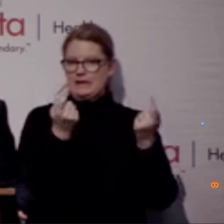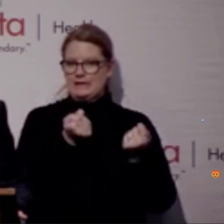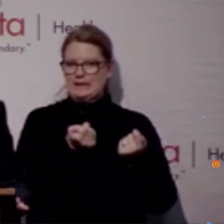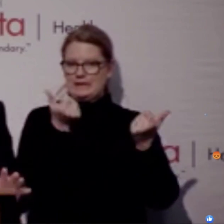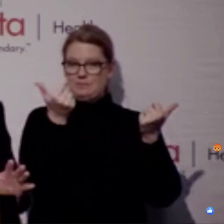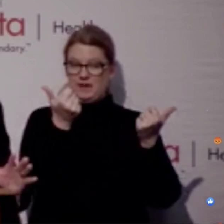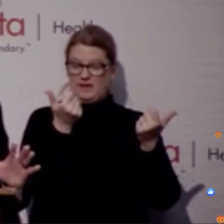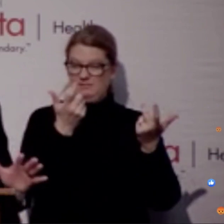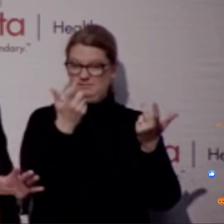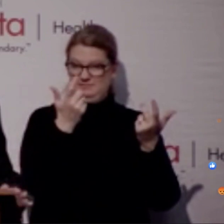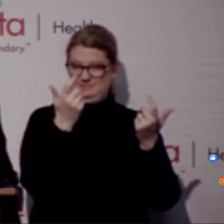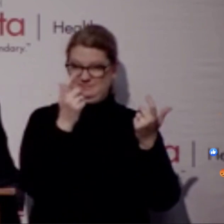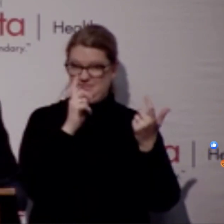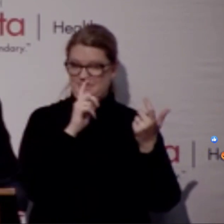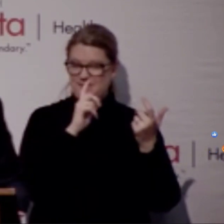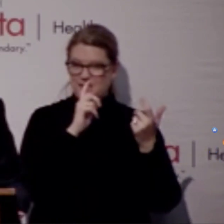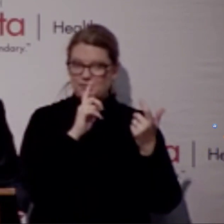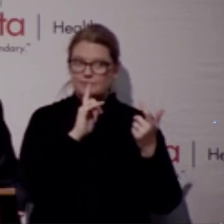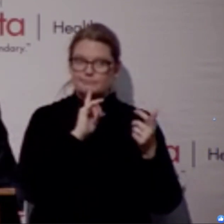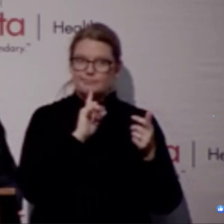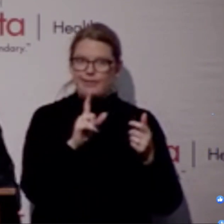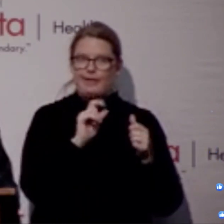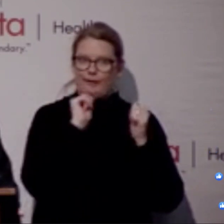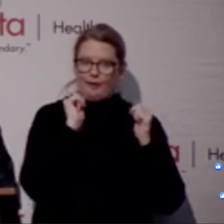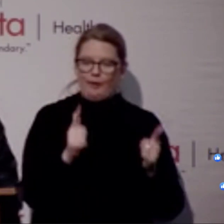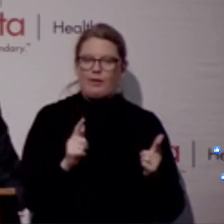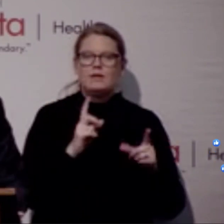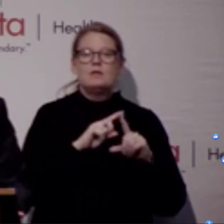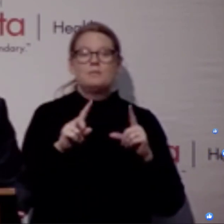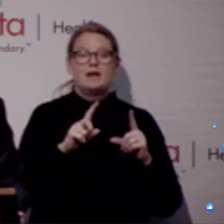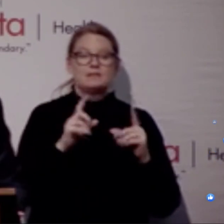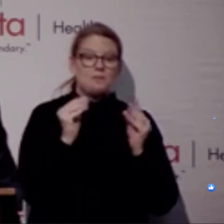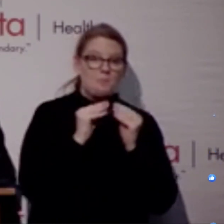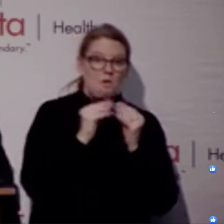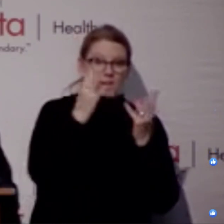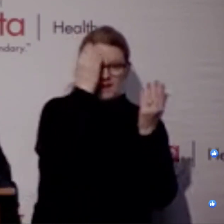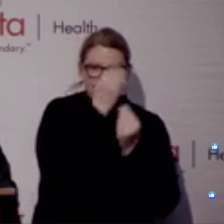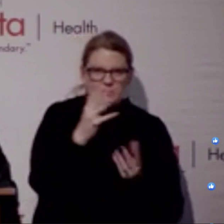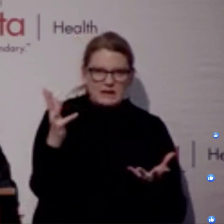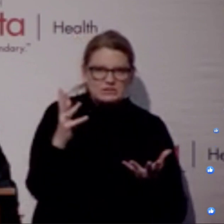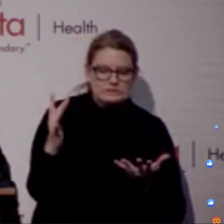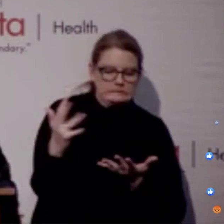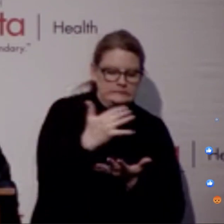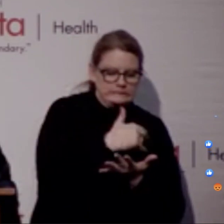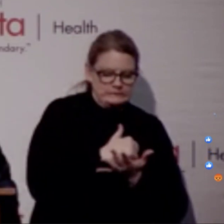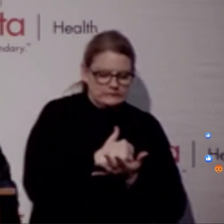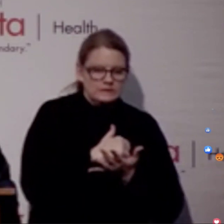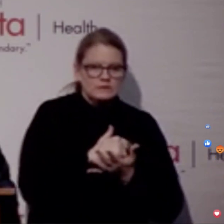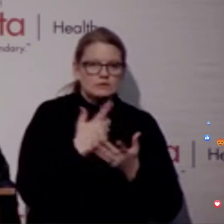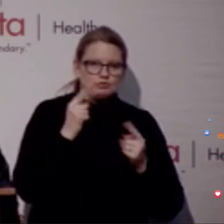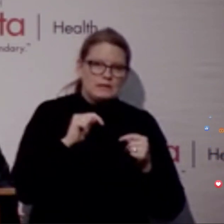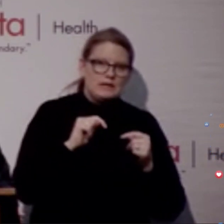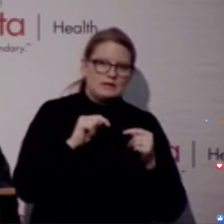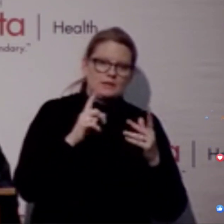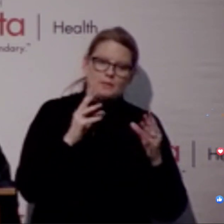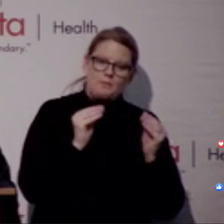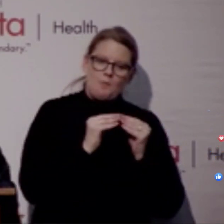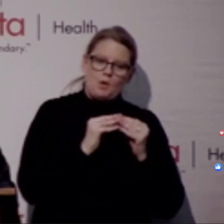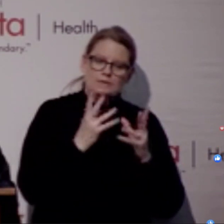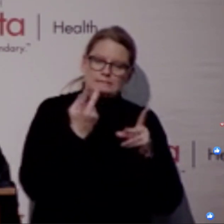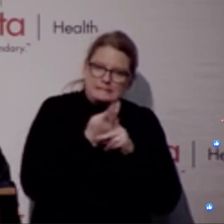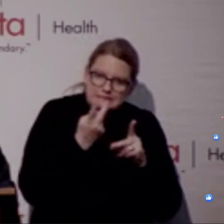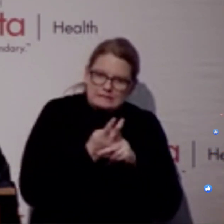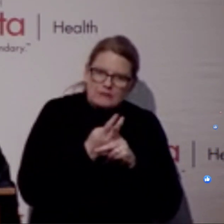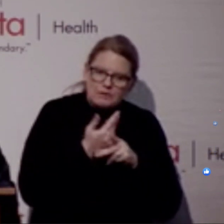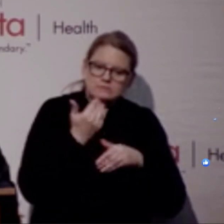that completely, but we would say, until we get more data, we should try to take the prudent steps, the conservative steps, to try to figure